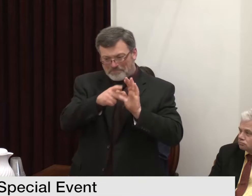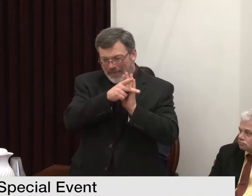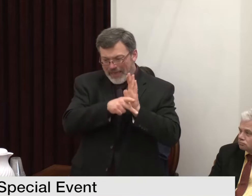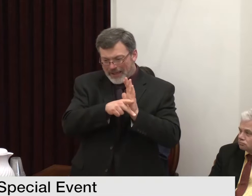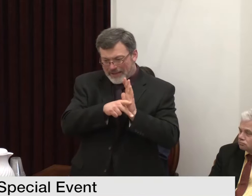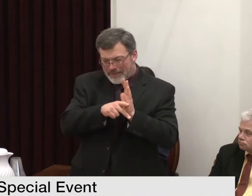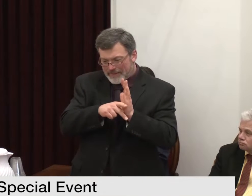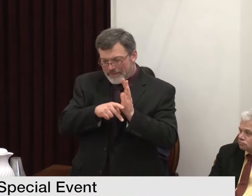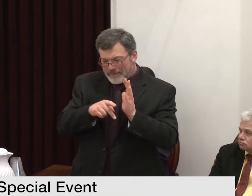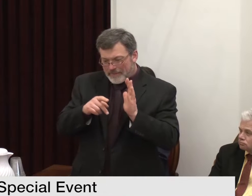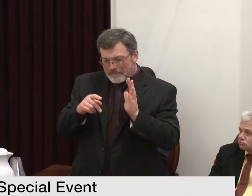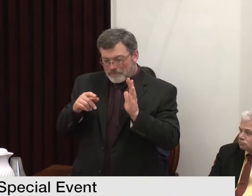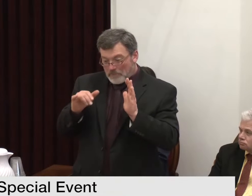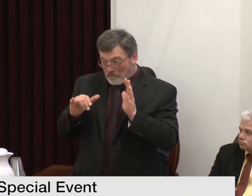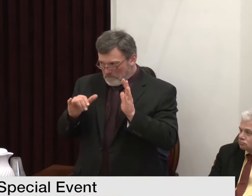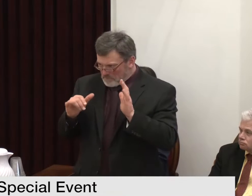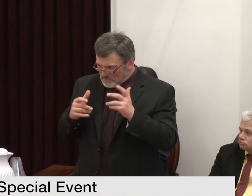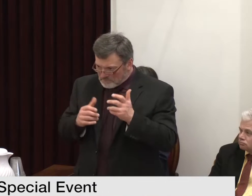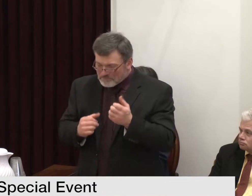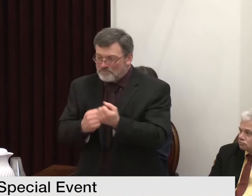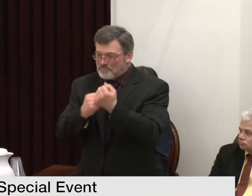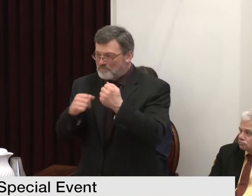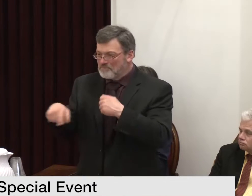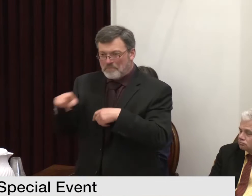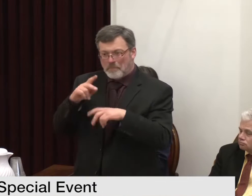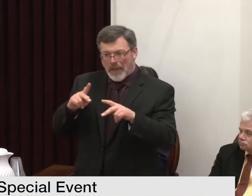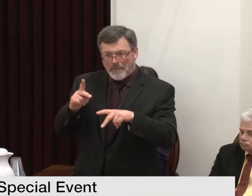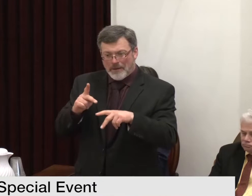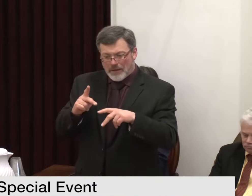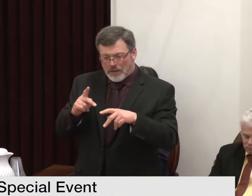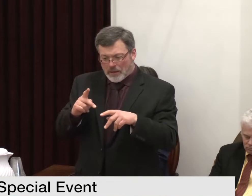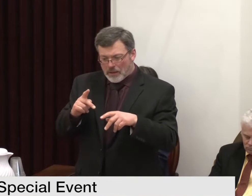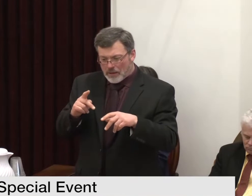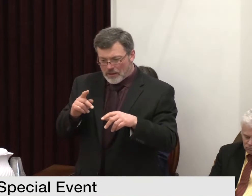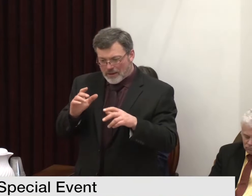real work of actually helping our youth.